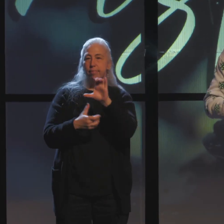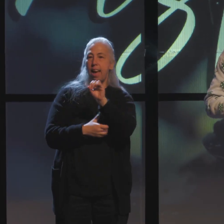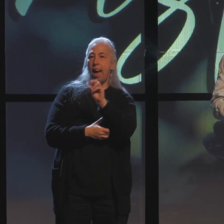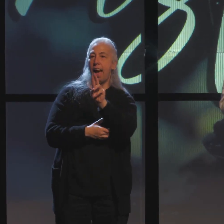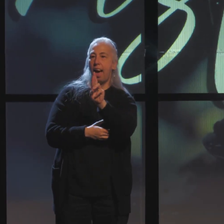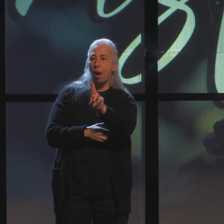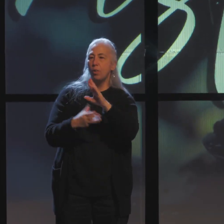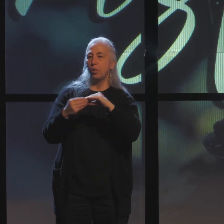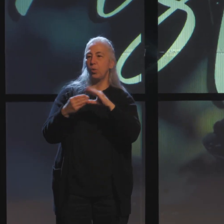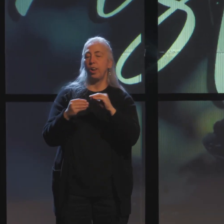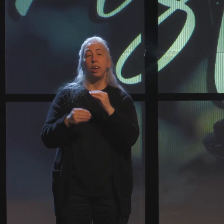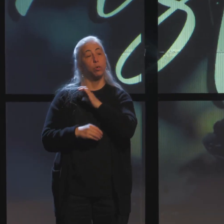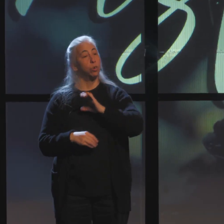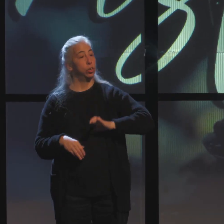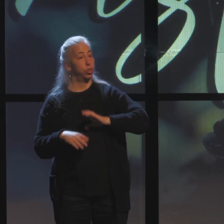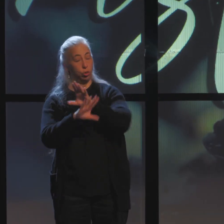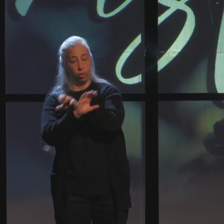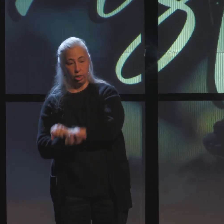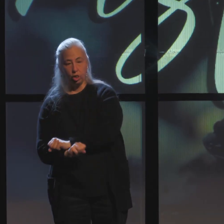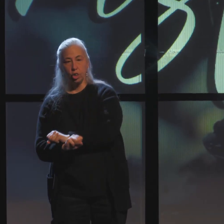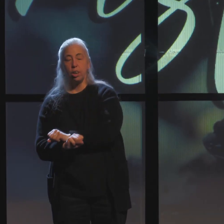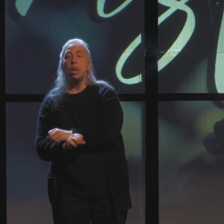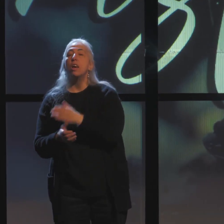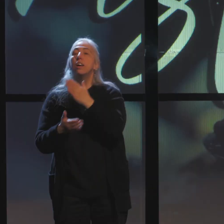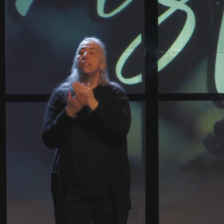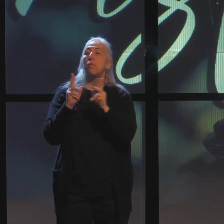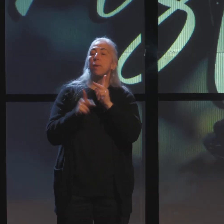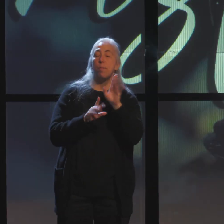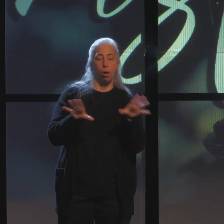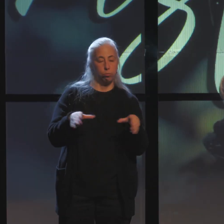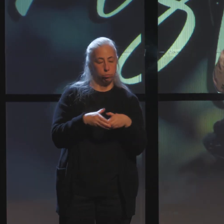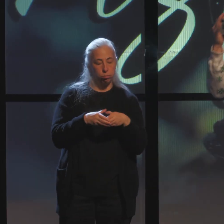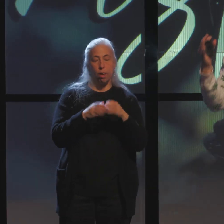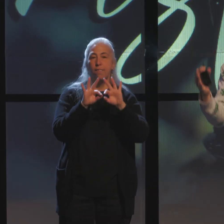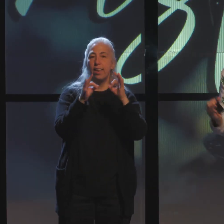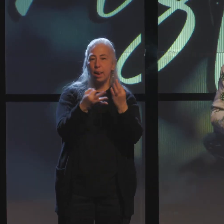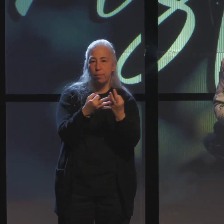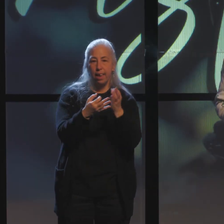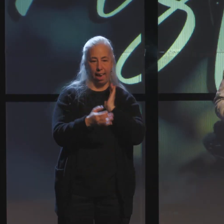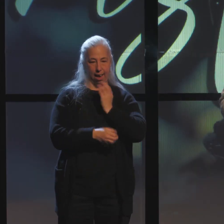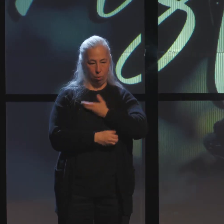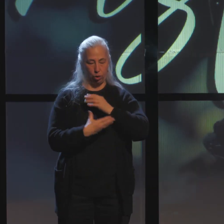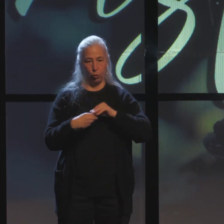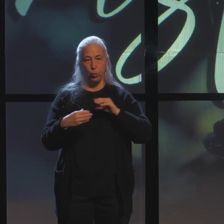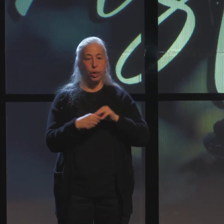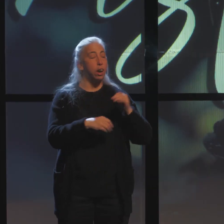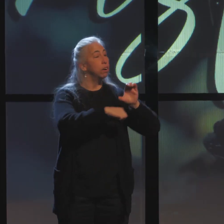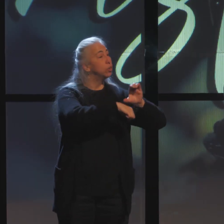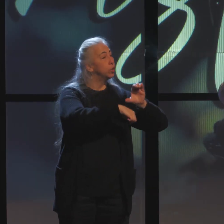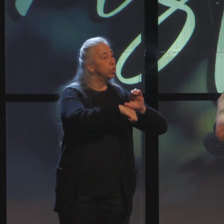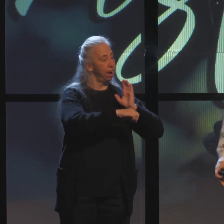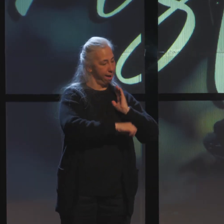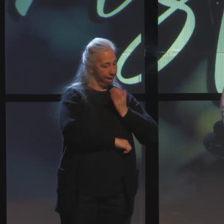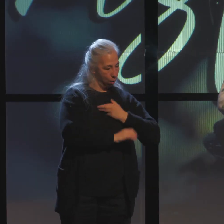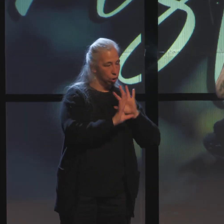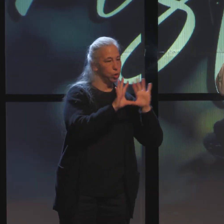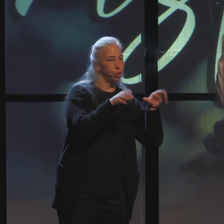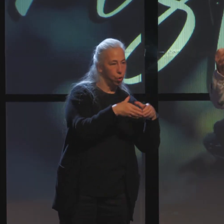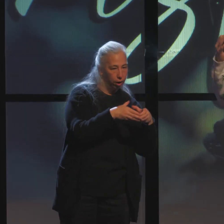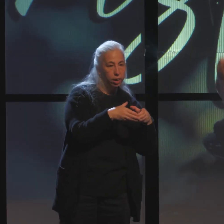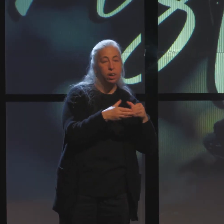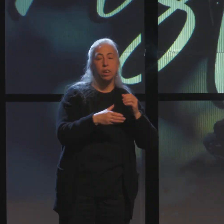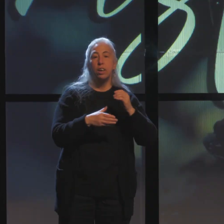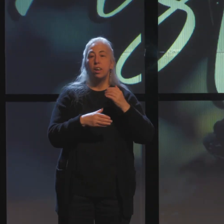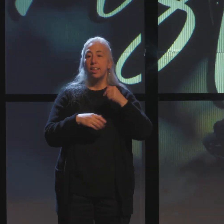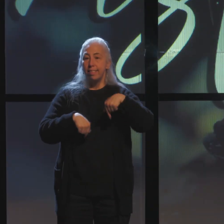story, right? And so some of you are part of a family. That's an our story. A church, our story. We're part of a nation. That's